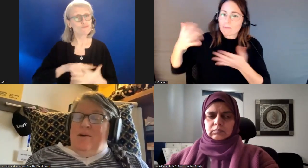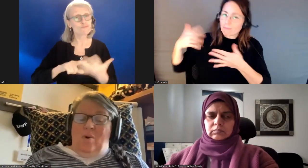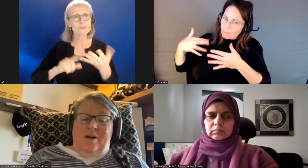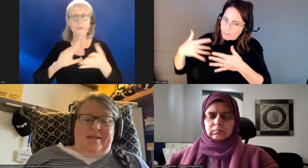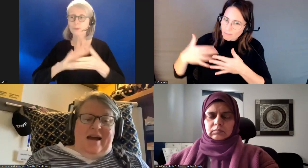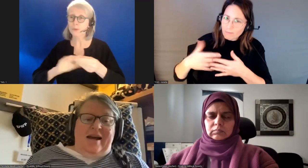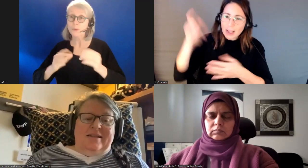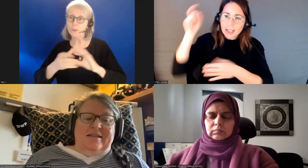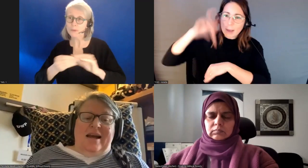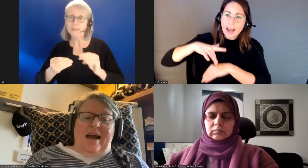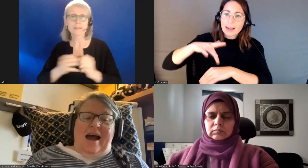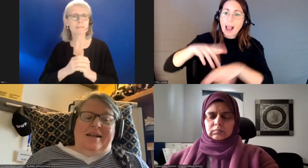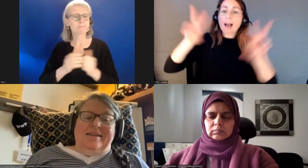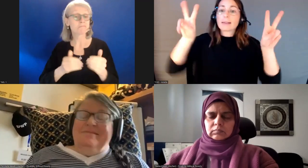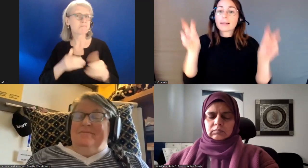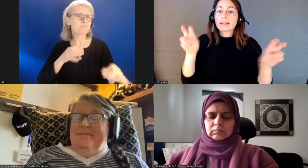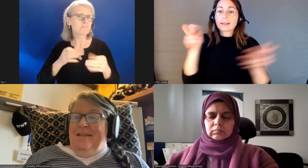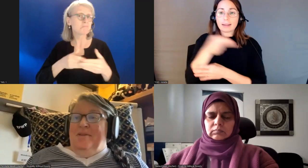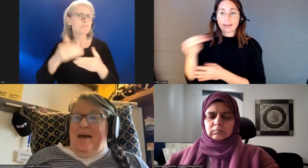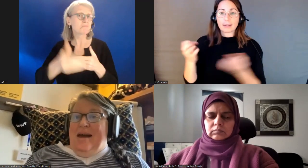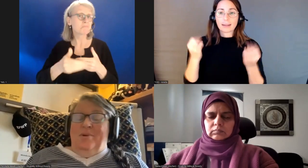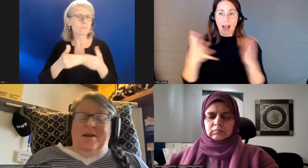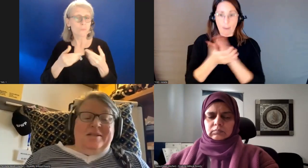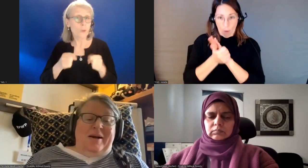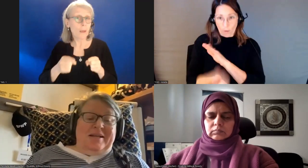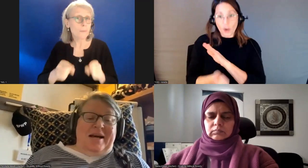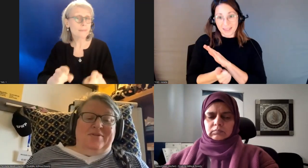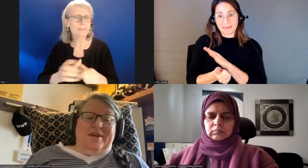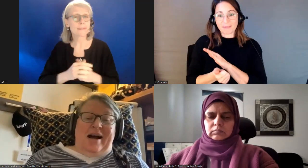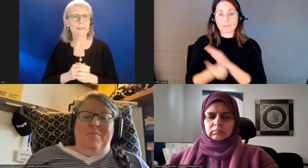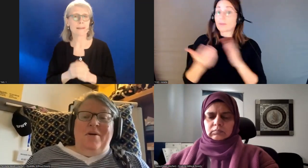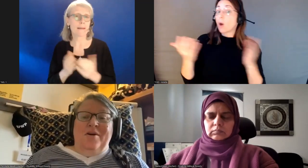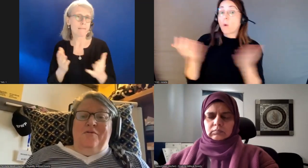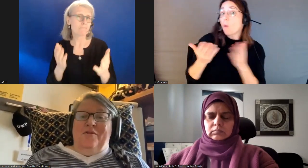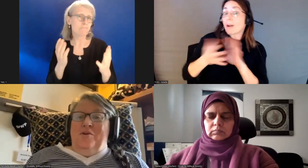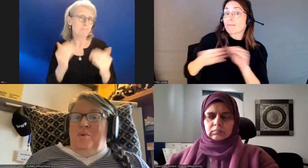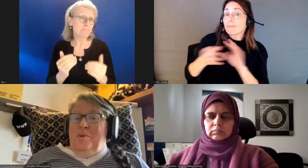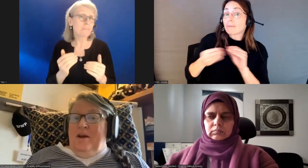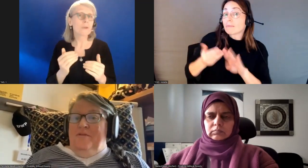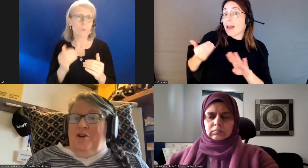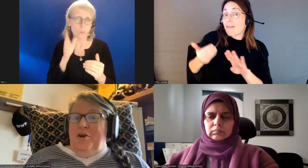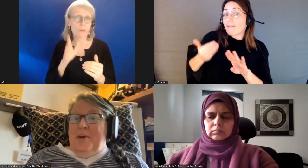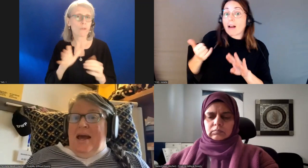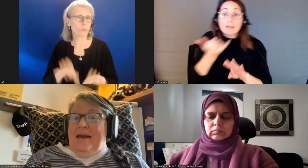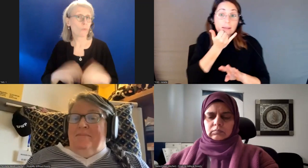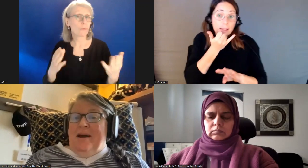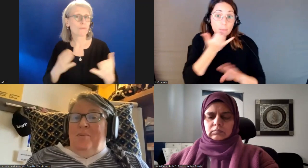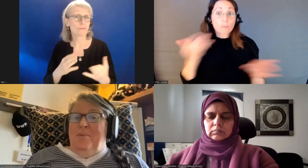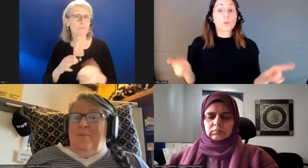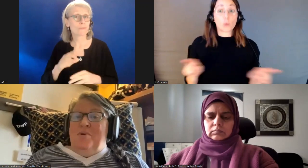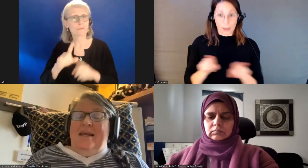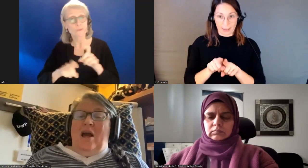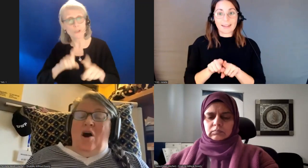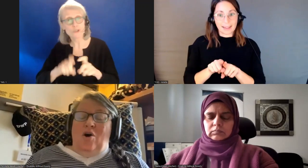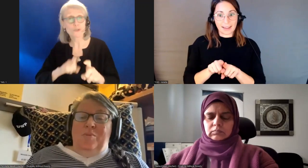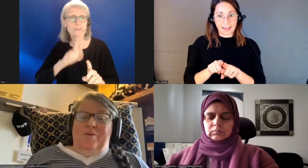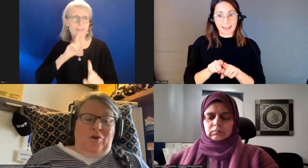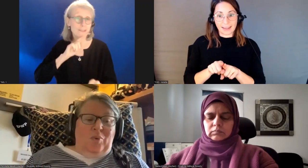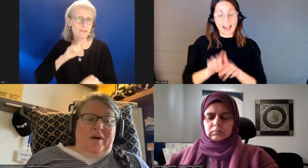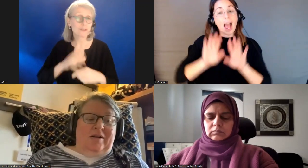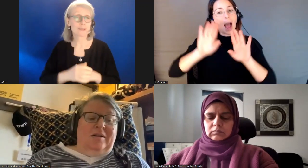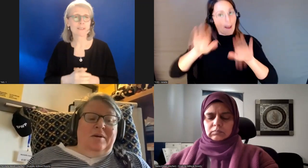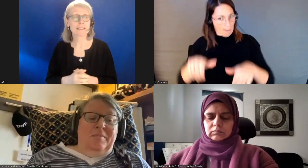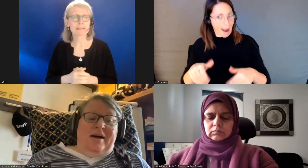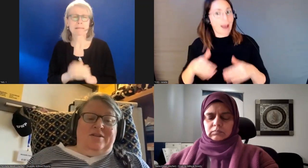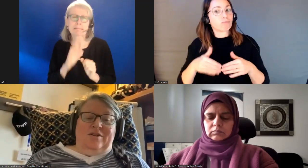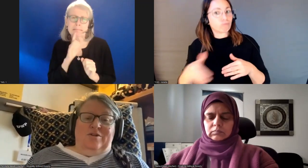talk about what's next, and then we expect to have time for Q&A. And we really hope that